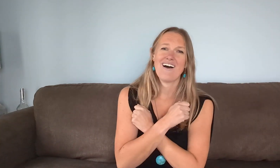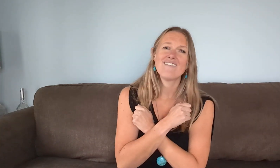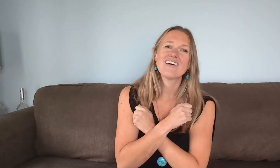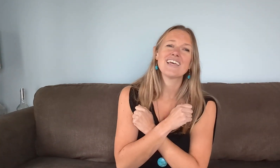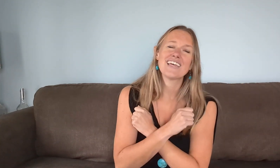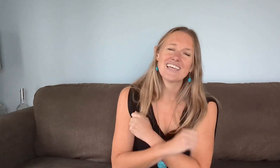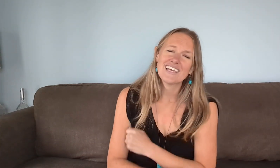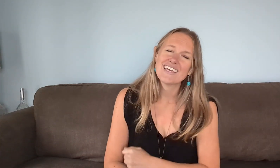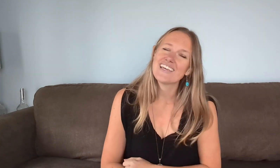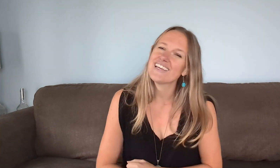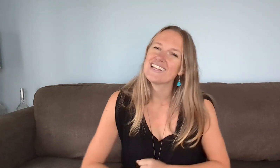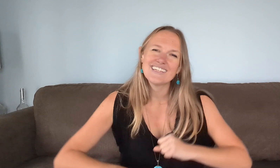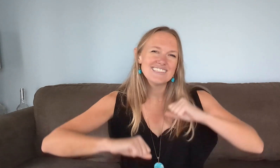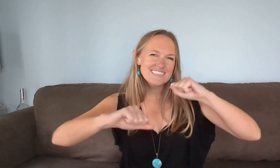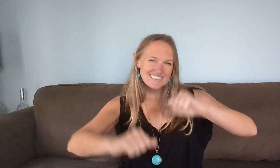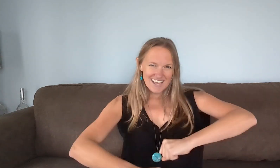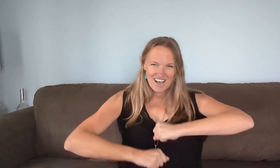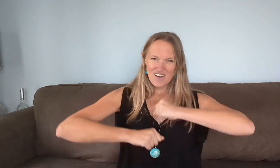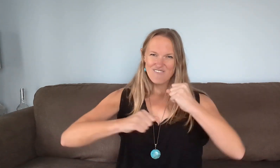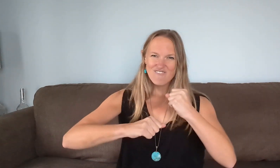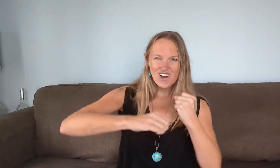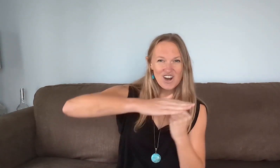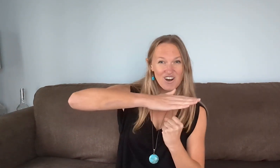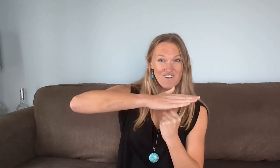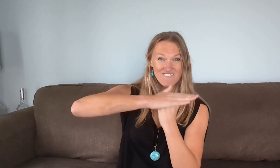love. It is a firm